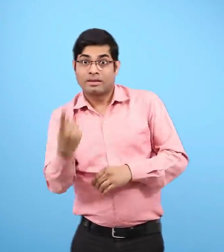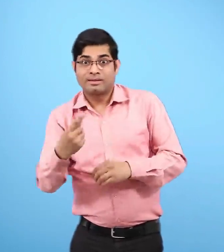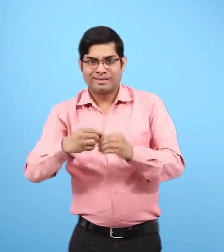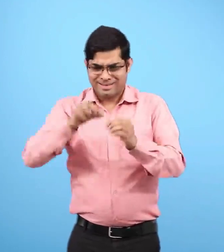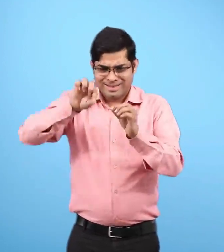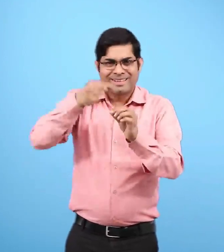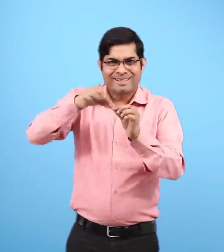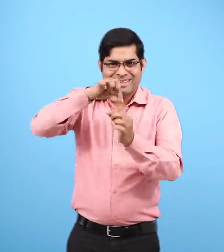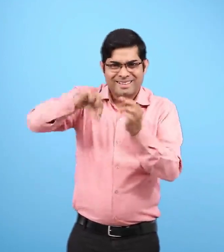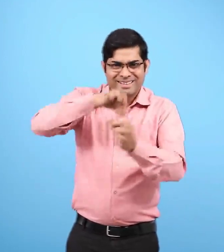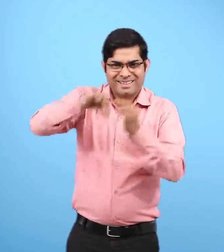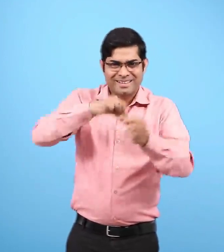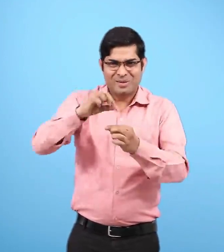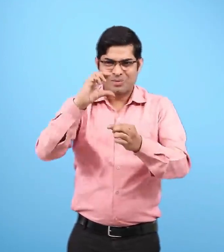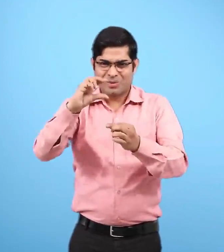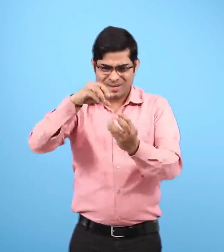a thread spindle,